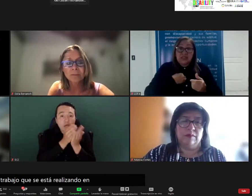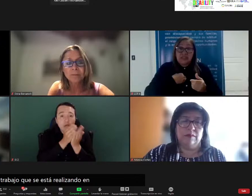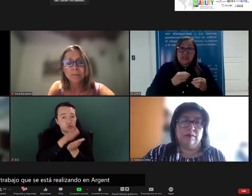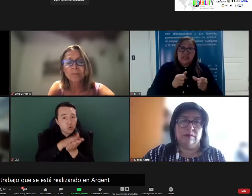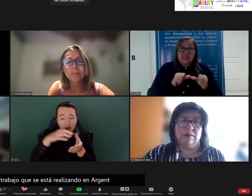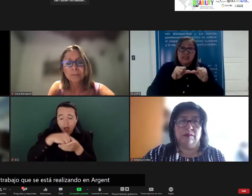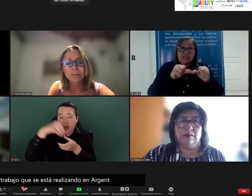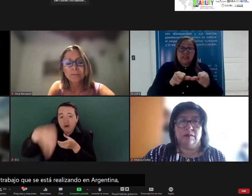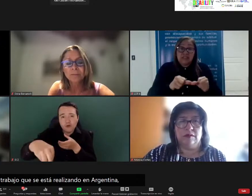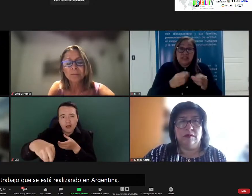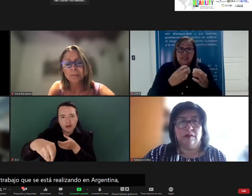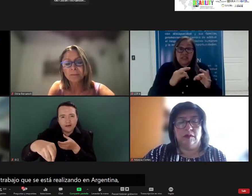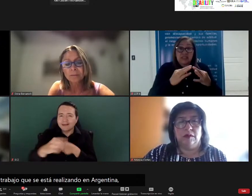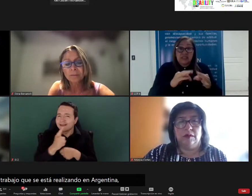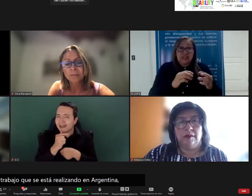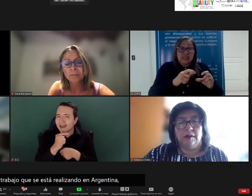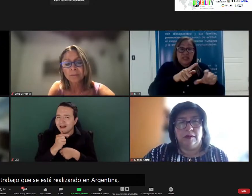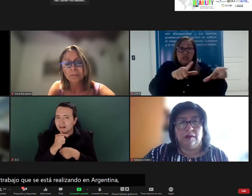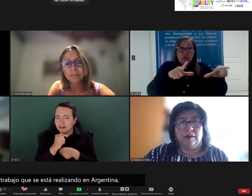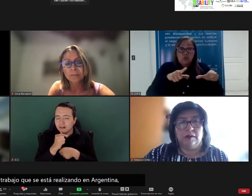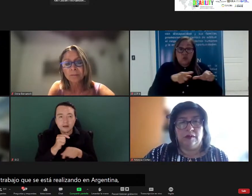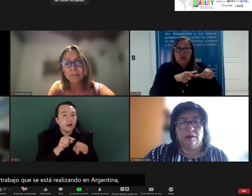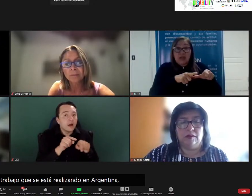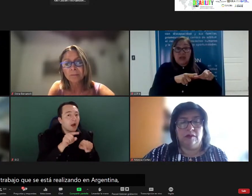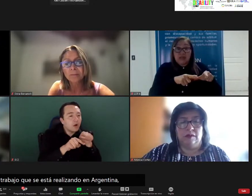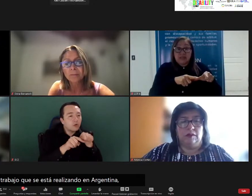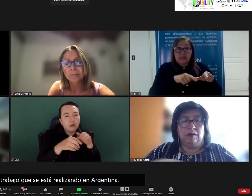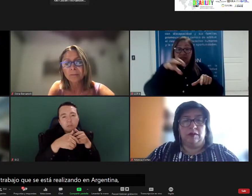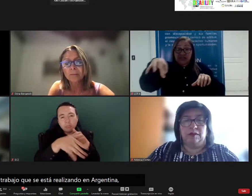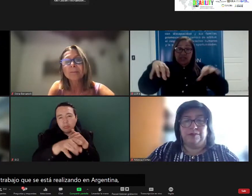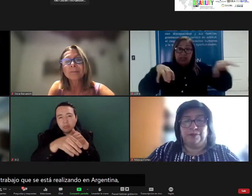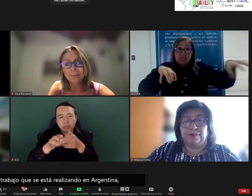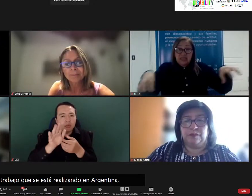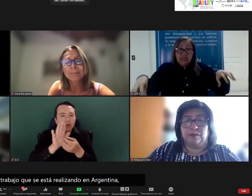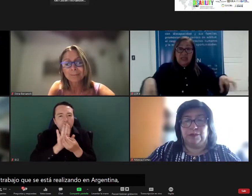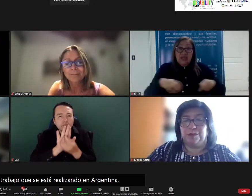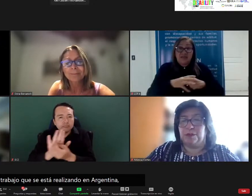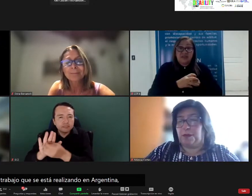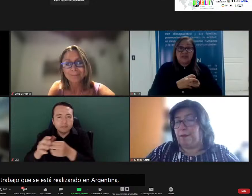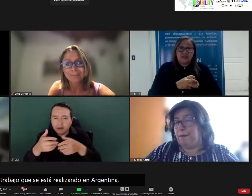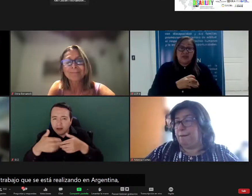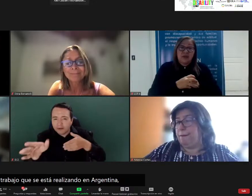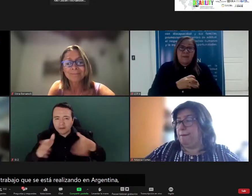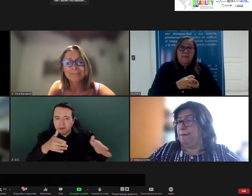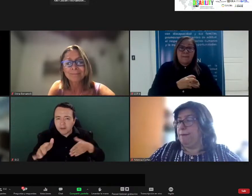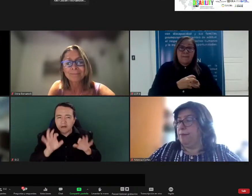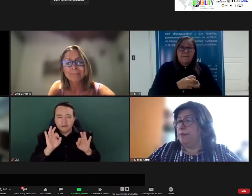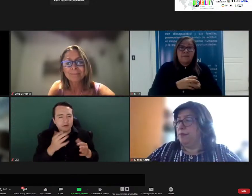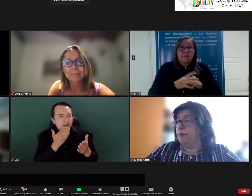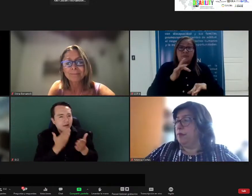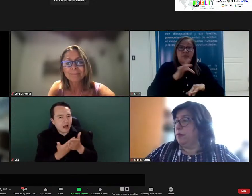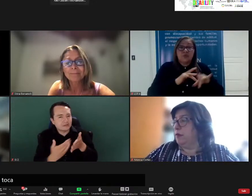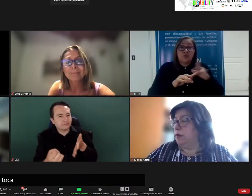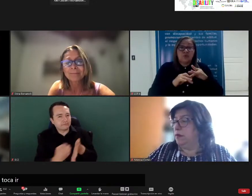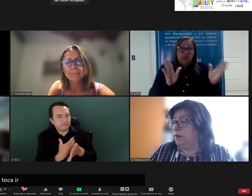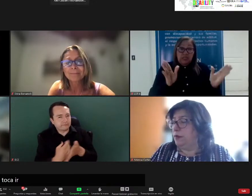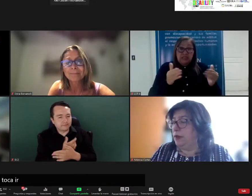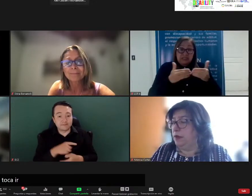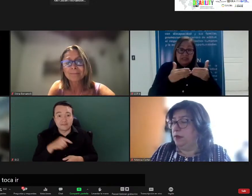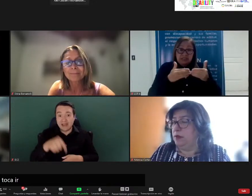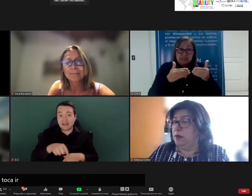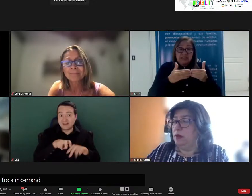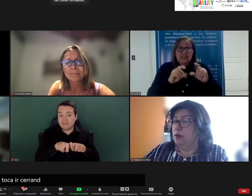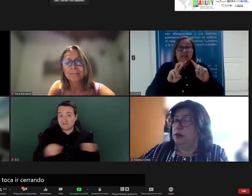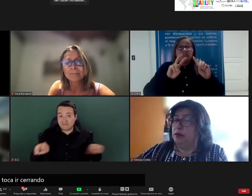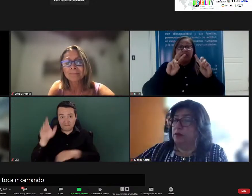still and those who continue being in segregated areas now we will